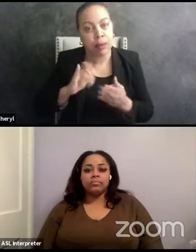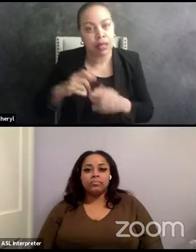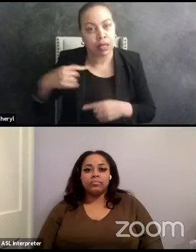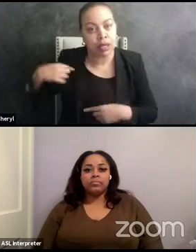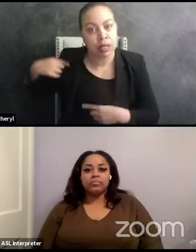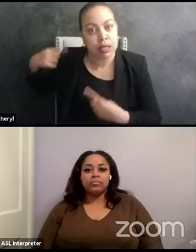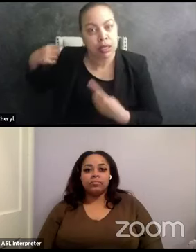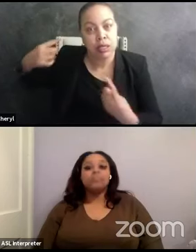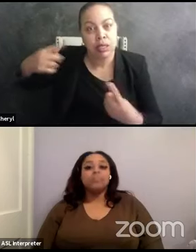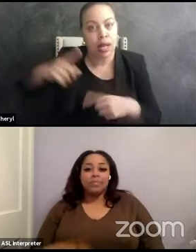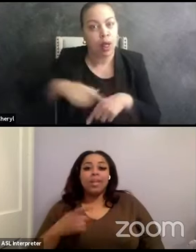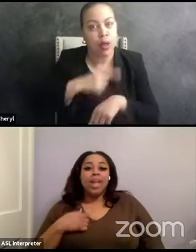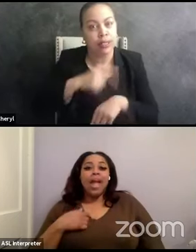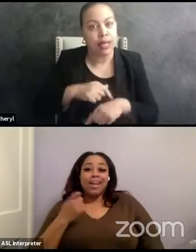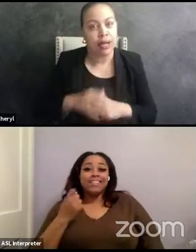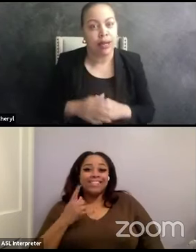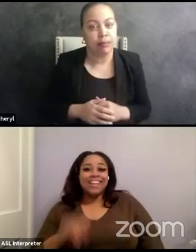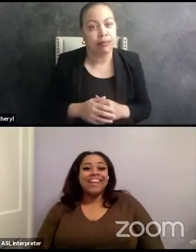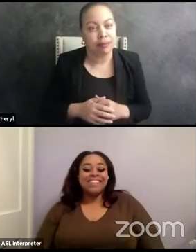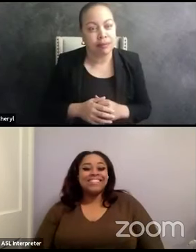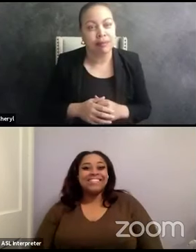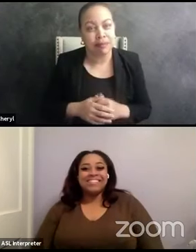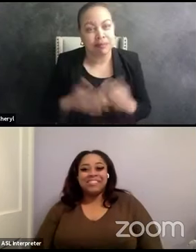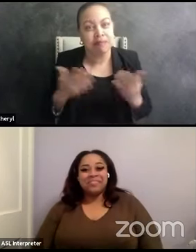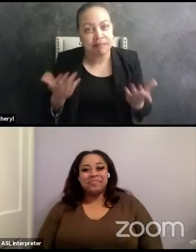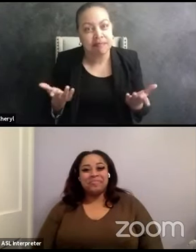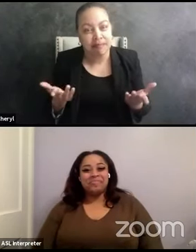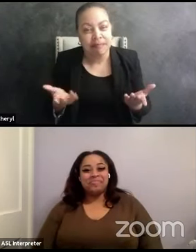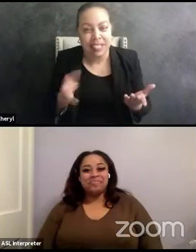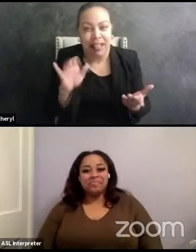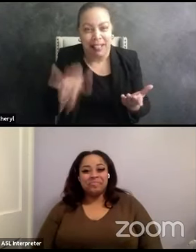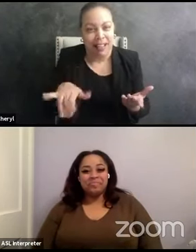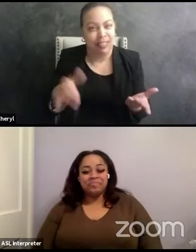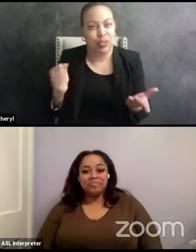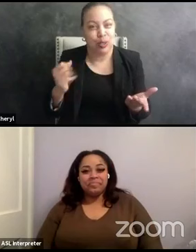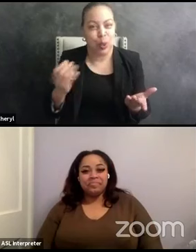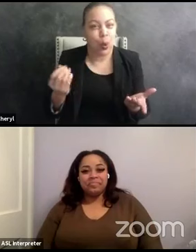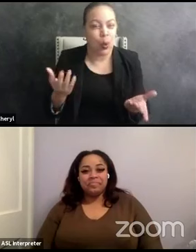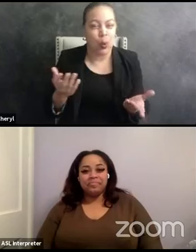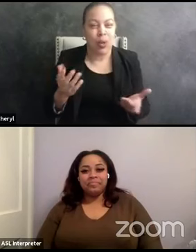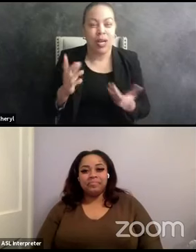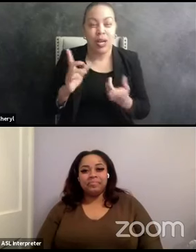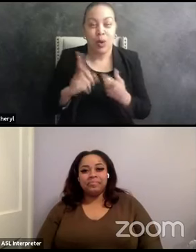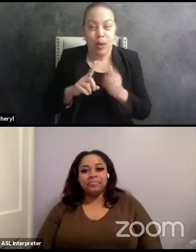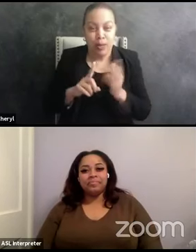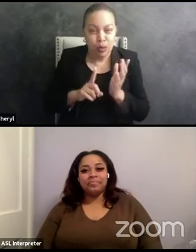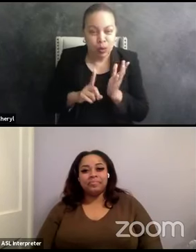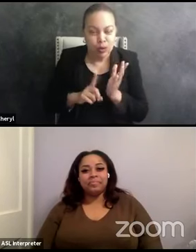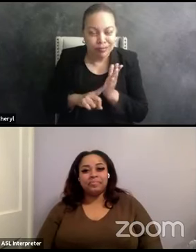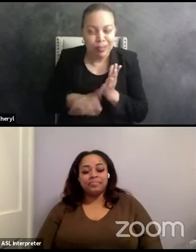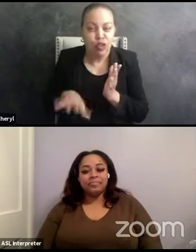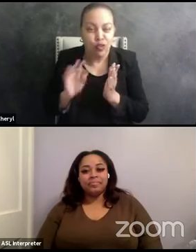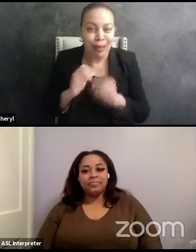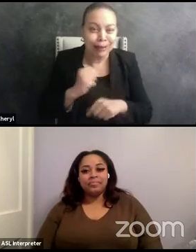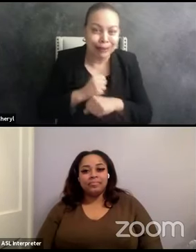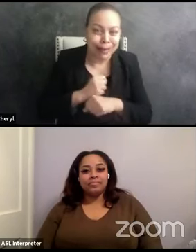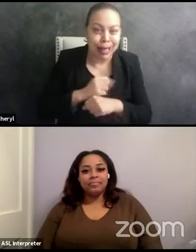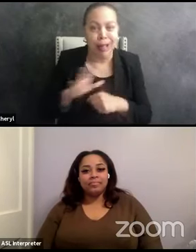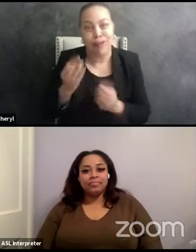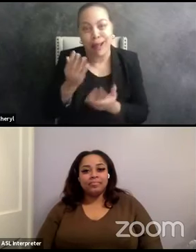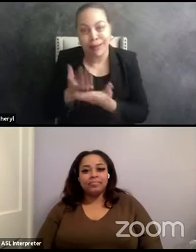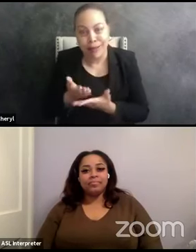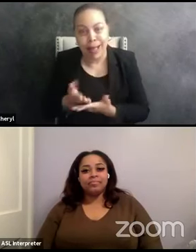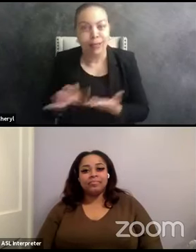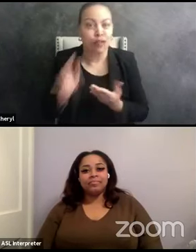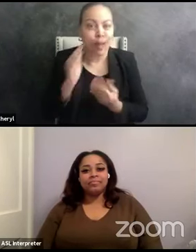I didn't long. said it. Yeah, Right. like that was like, I mean, you look up your facts and your figures and your stats and your information, but